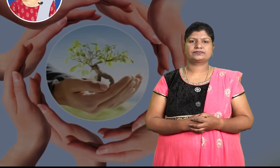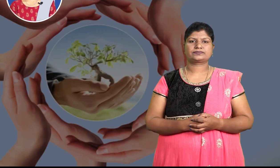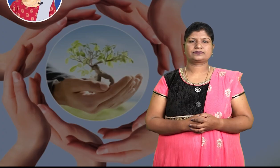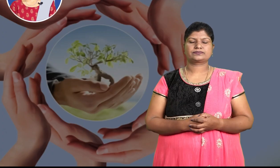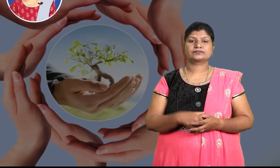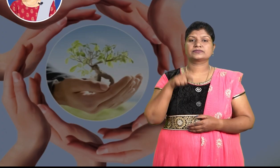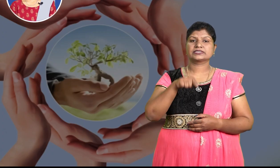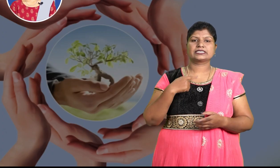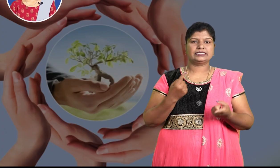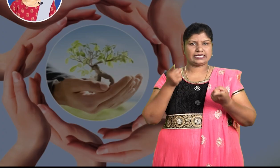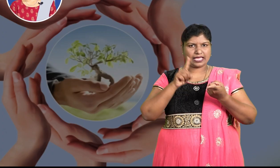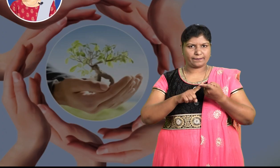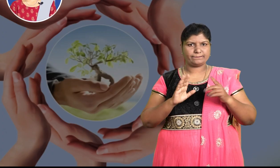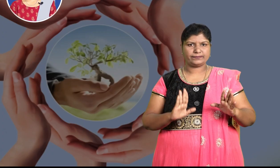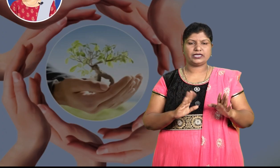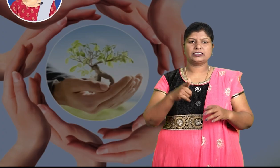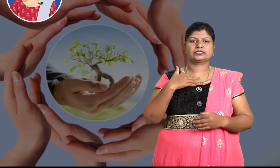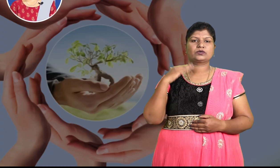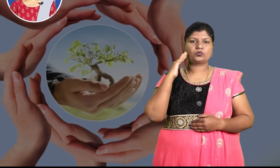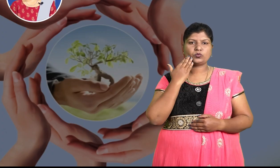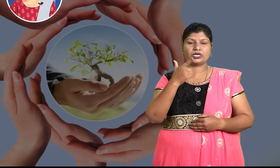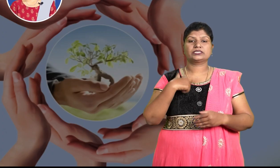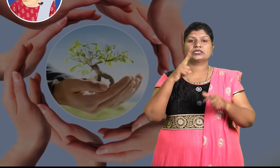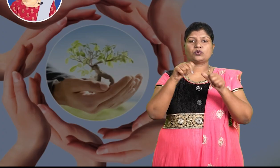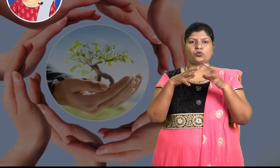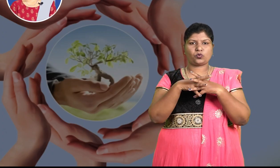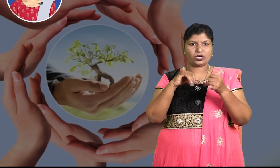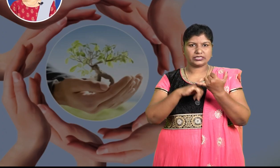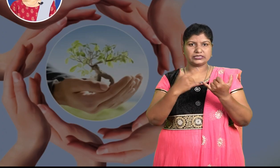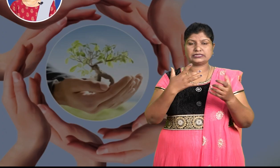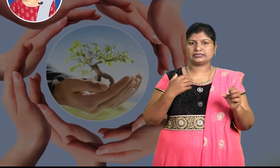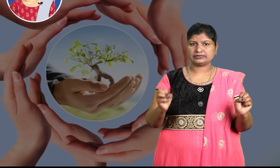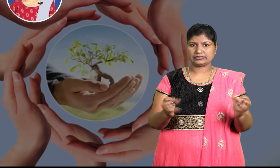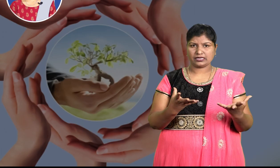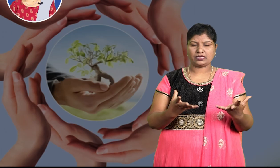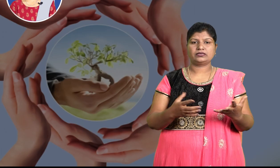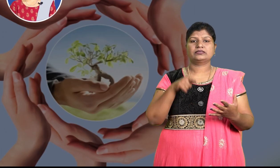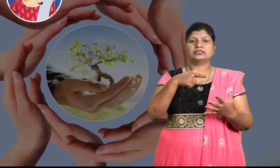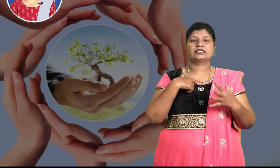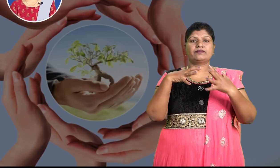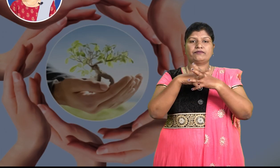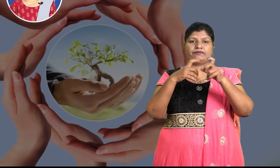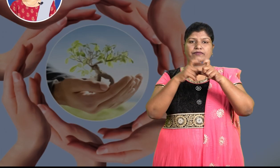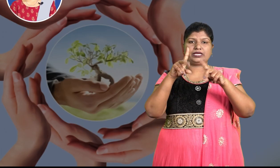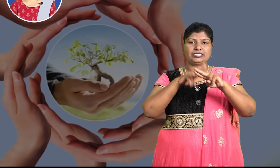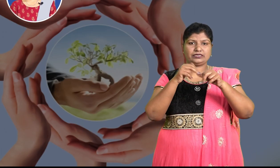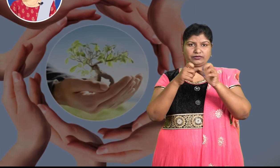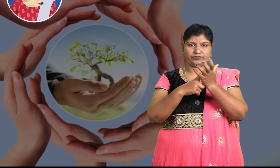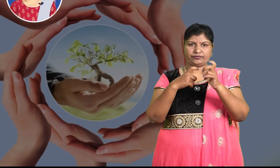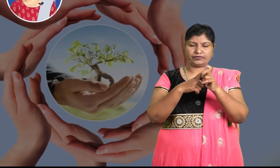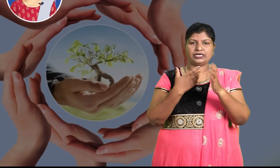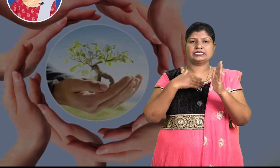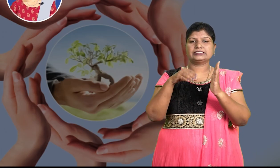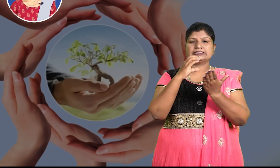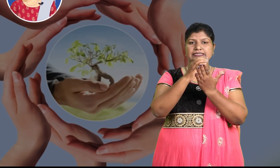It can happen only when the laws are passed and welfare schemes are